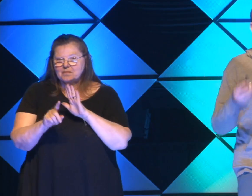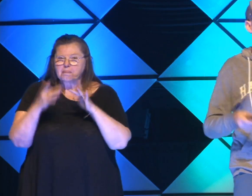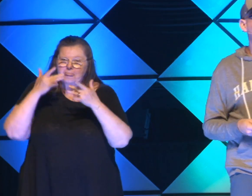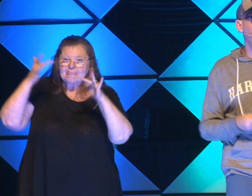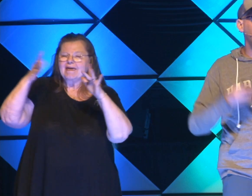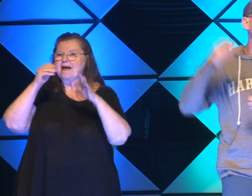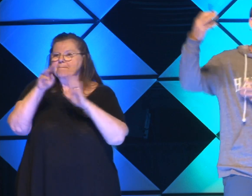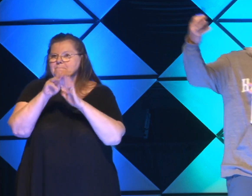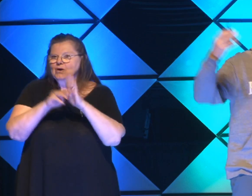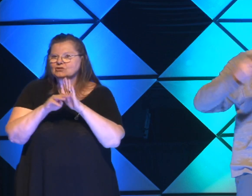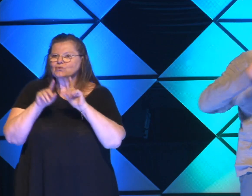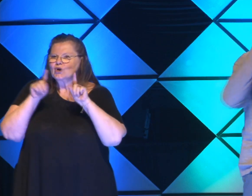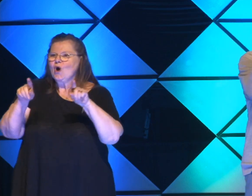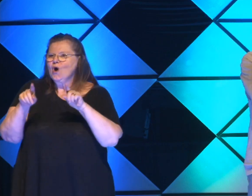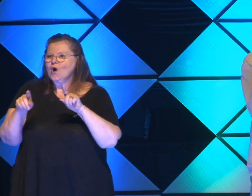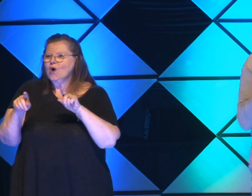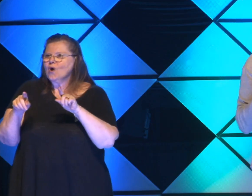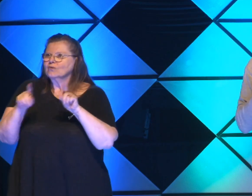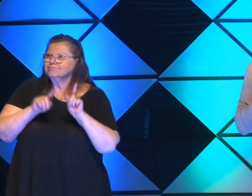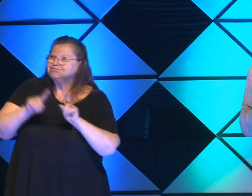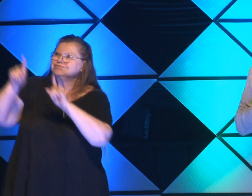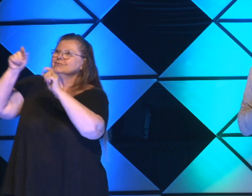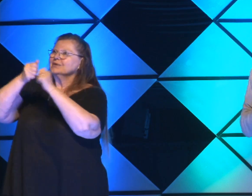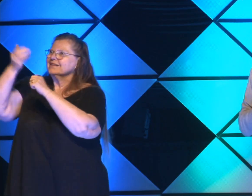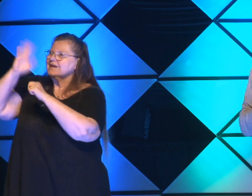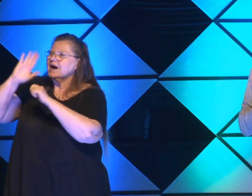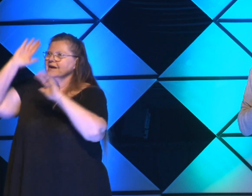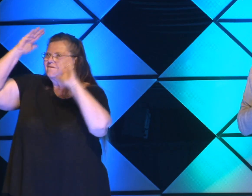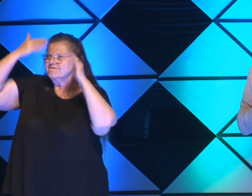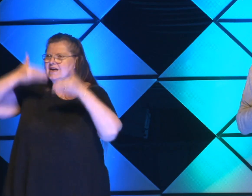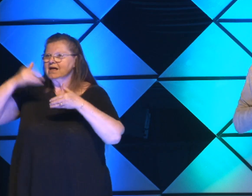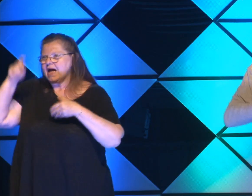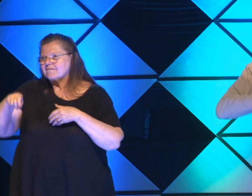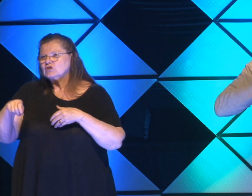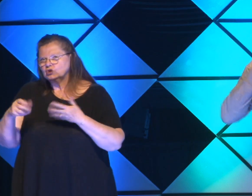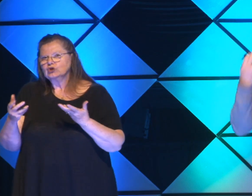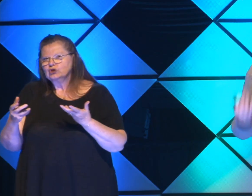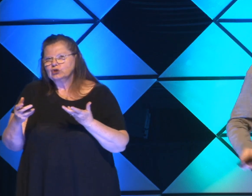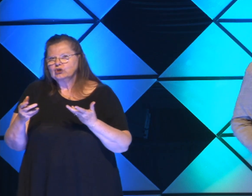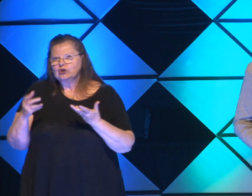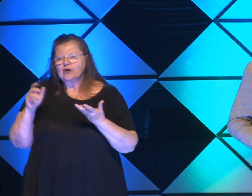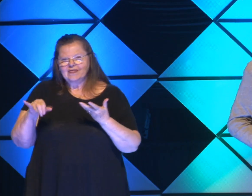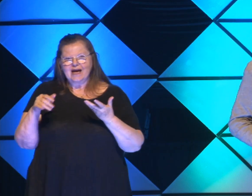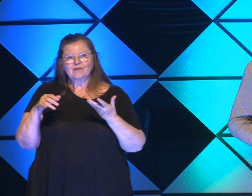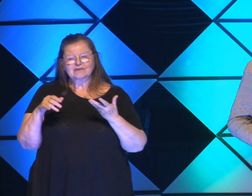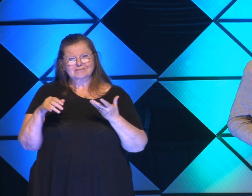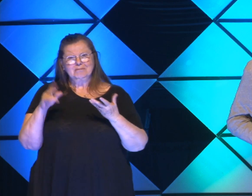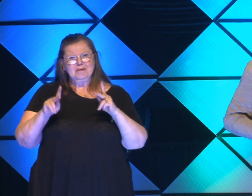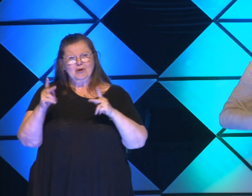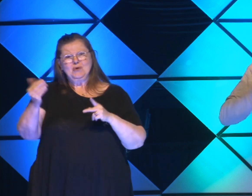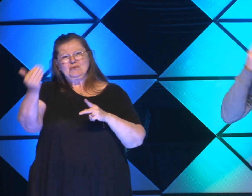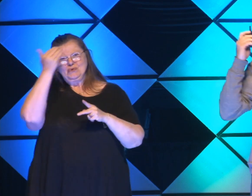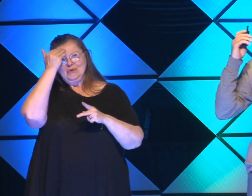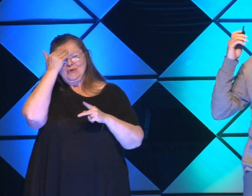where Moses would go and he would spend time with God. He'd have to wear a veil, right? And this would have been well known. Mark is saying to the